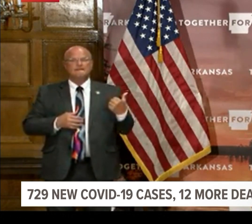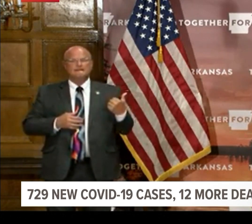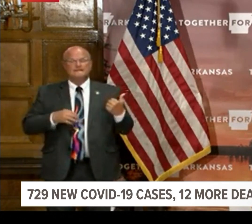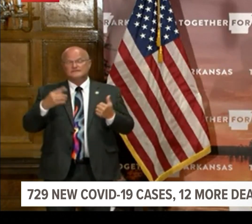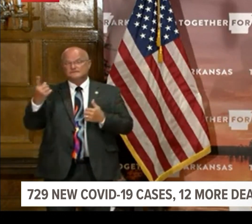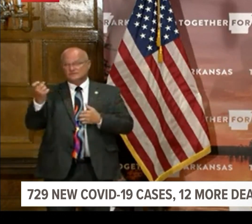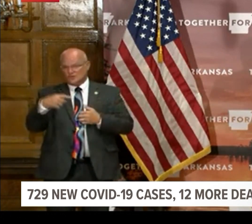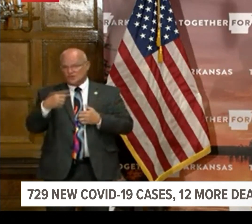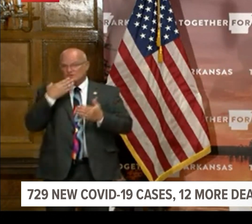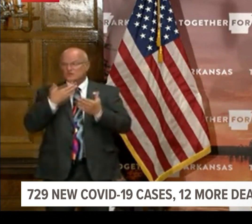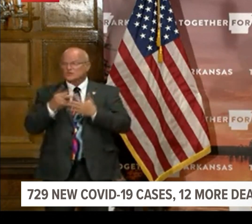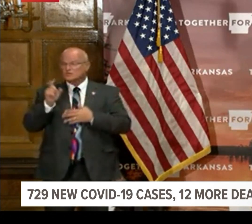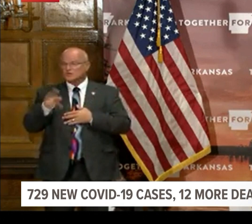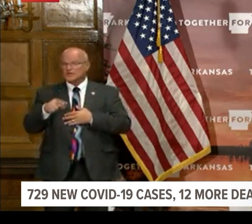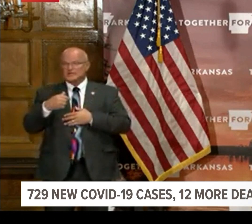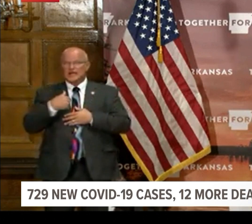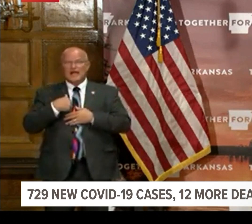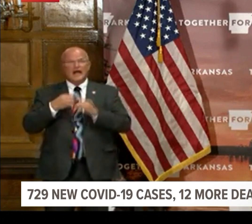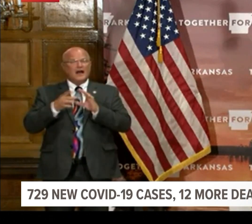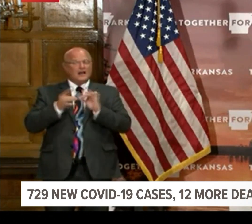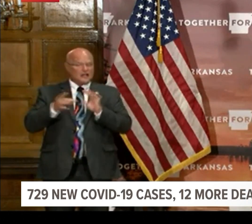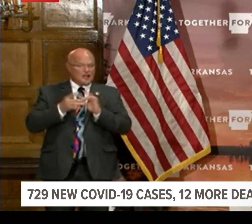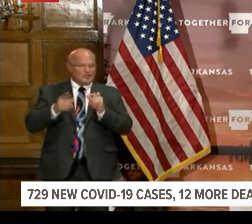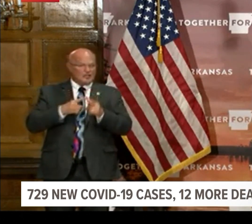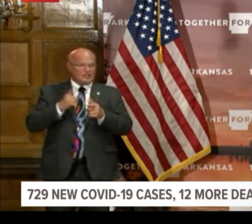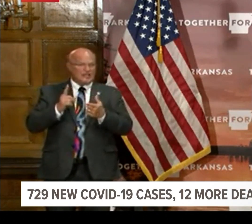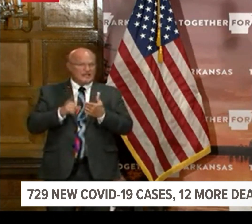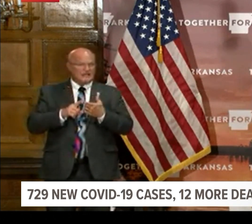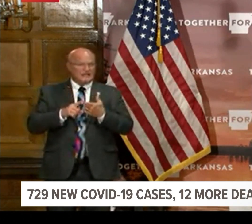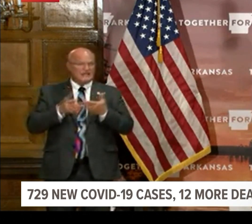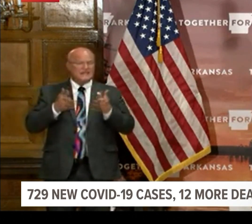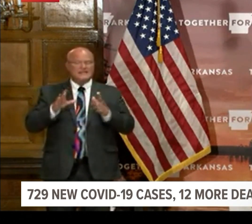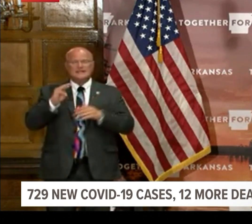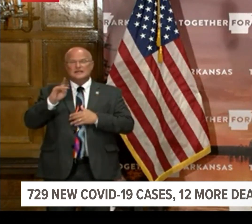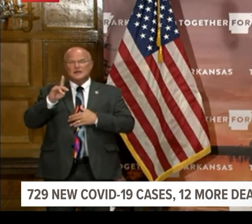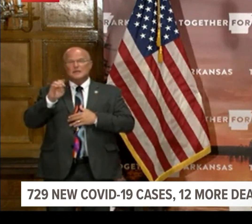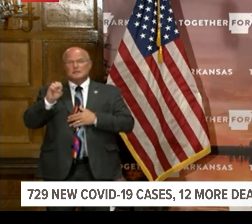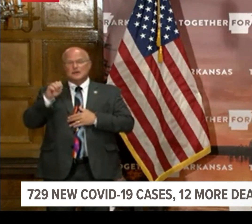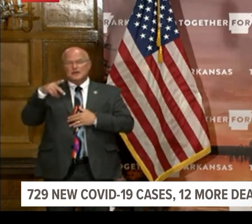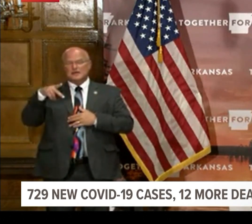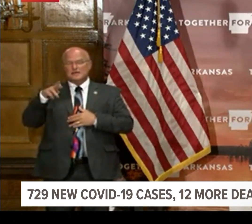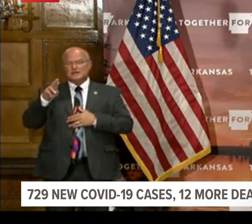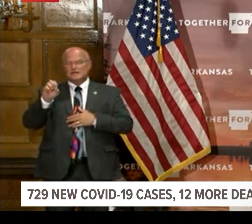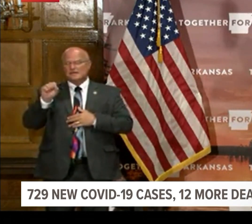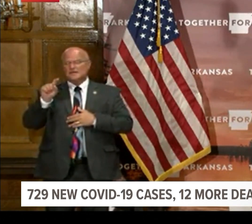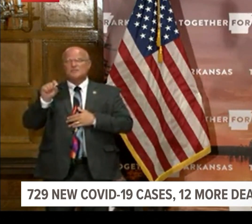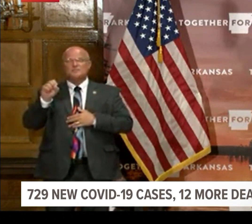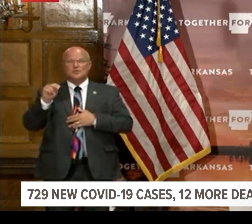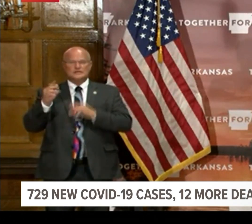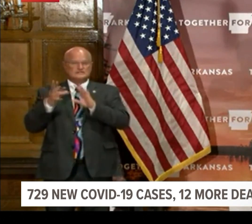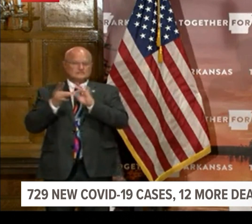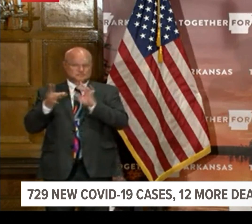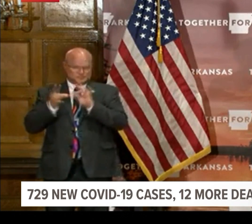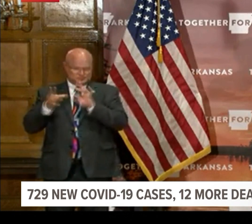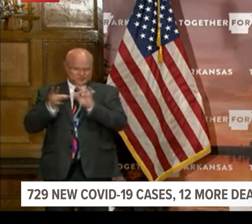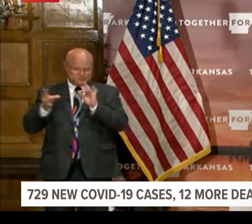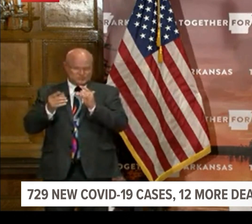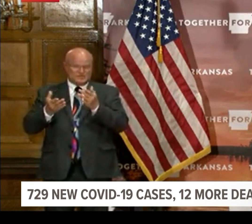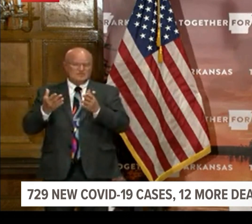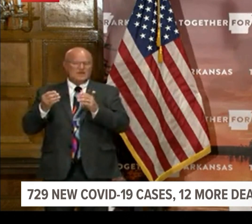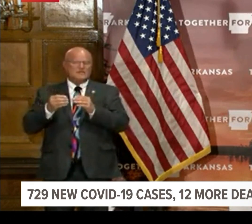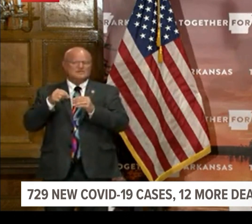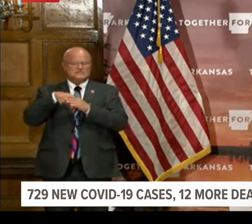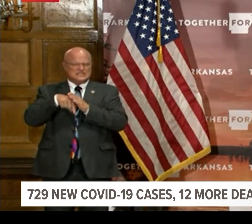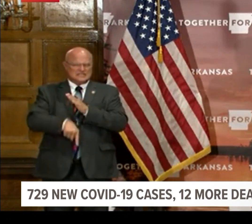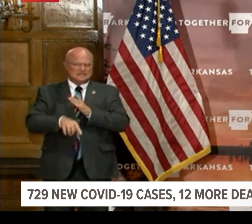Well, the question is a good question. I'm going to comment on it, and I'm going to give Mike Preston an opportunity to comment on the process and maybe go a little bit